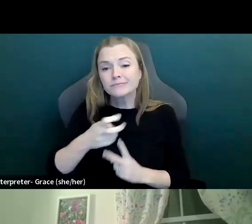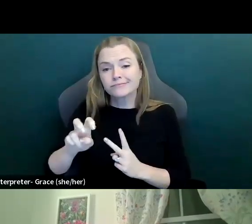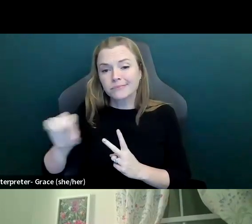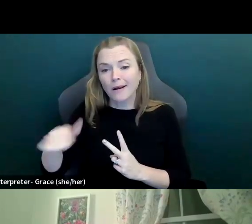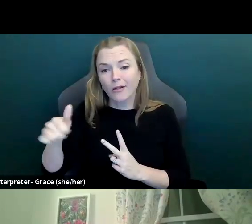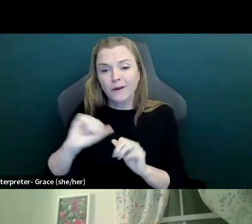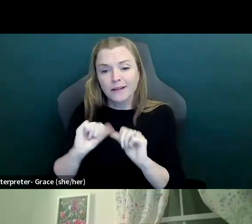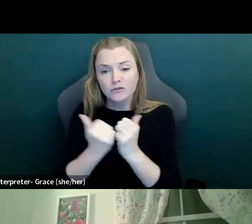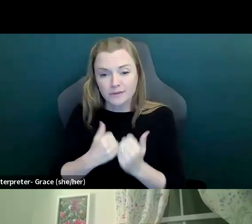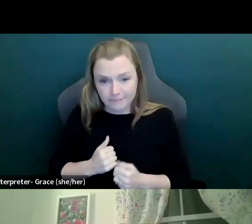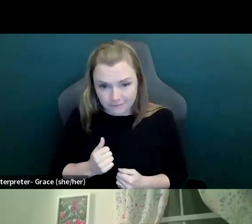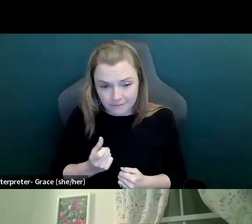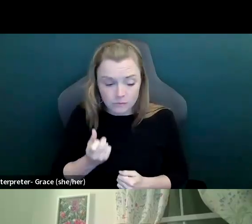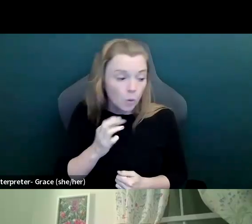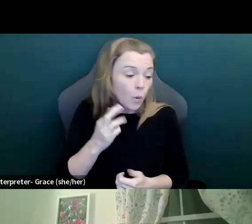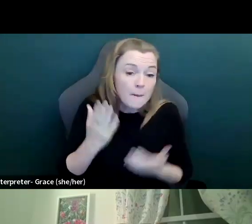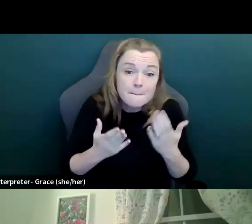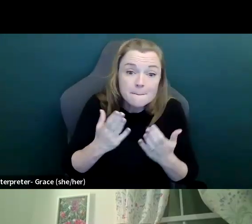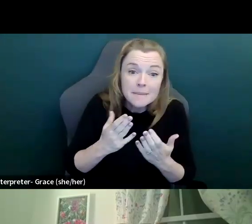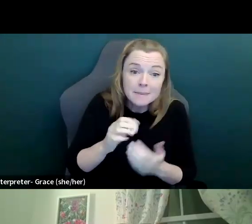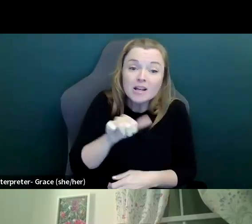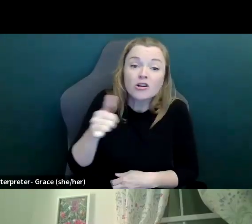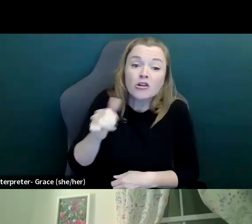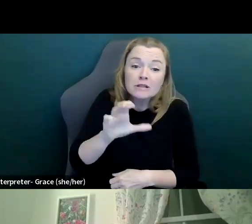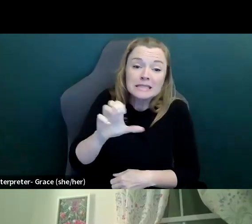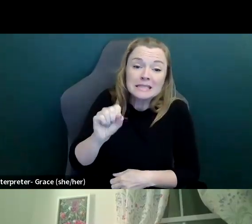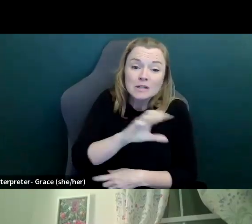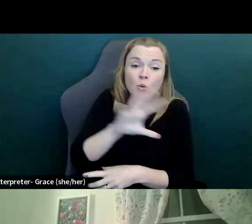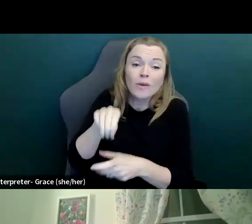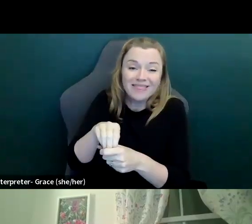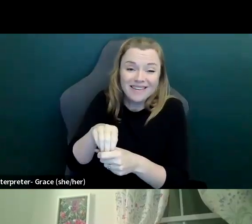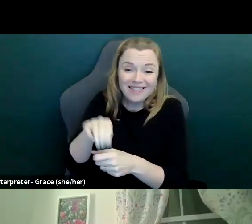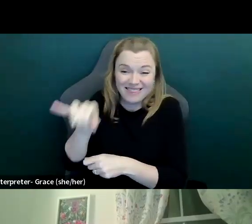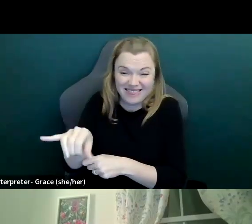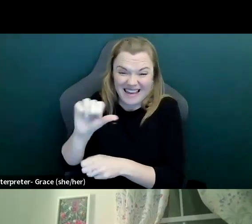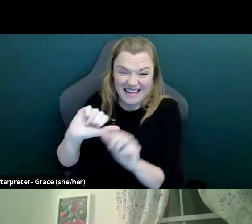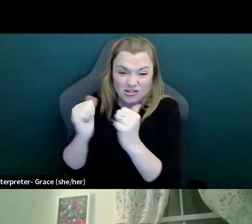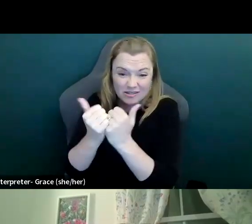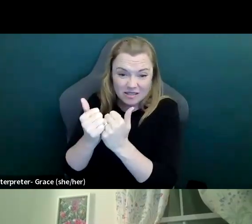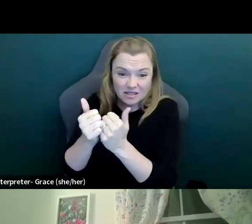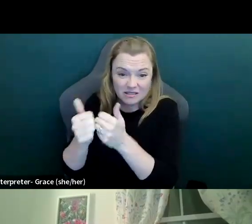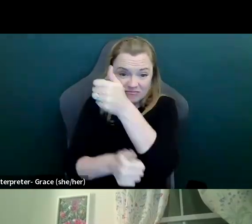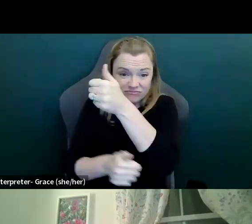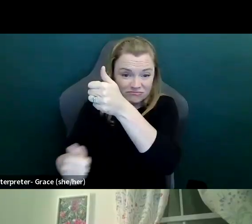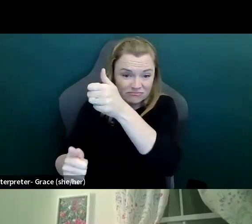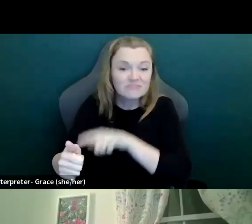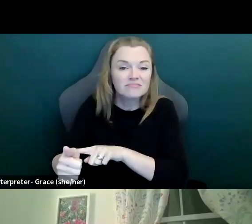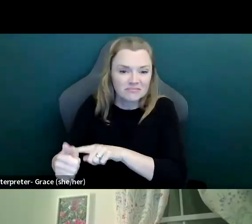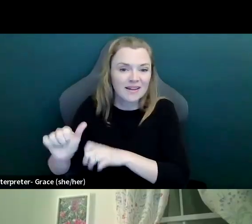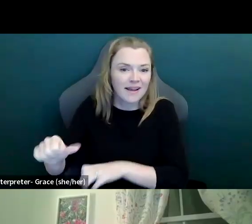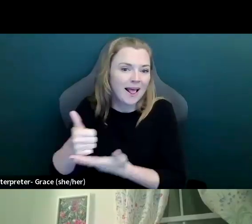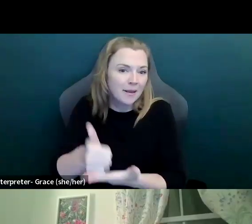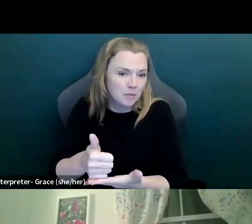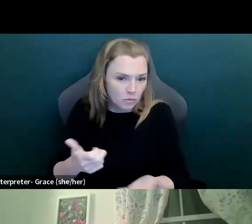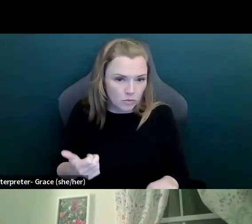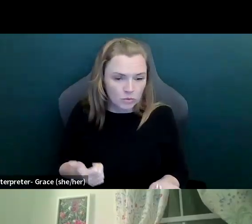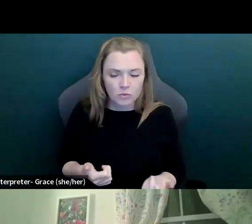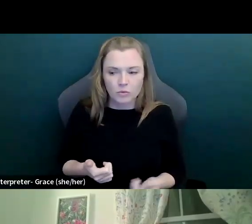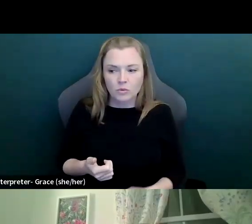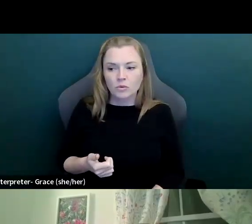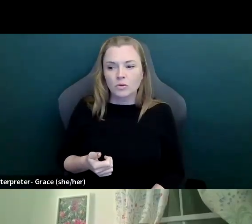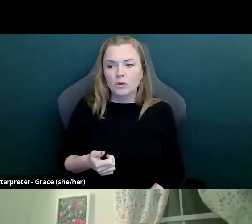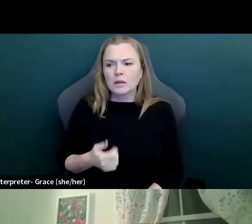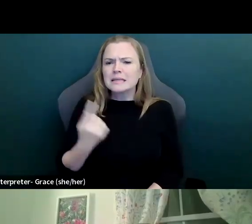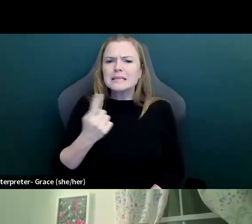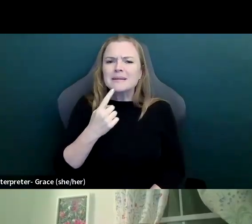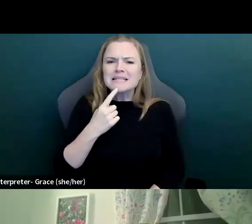there may be a different CCS within that agency that could help you. Somebody had asked the question about a support broker.